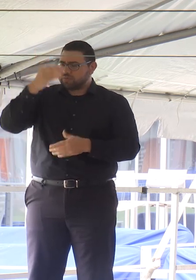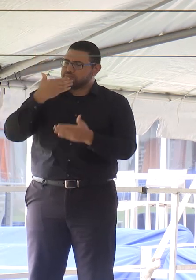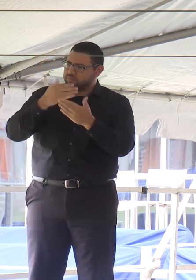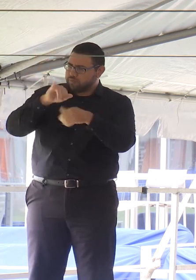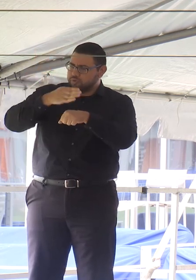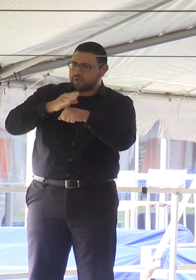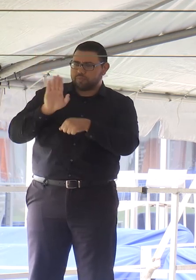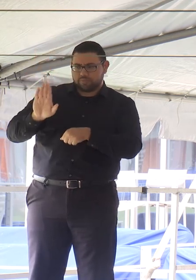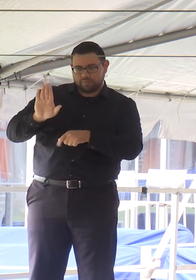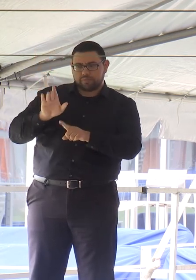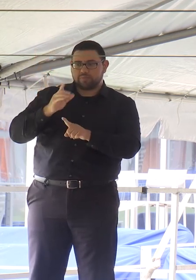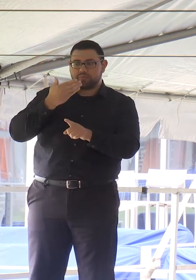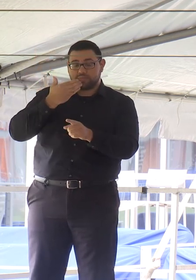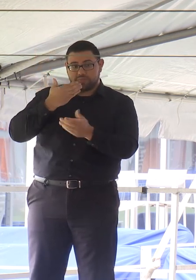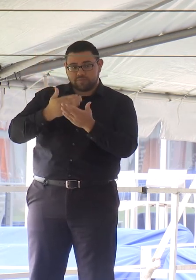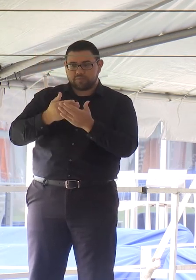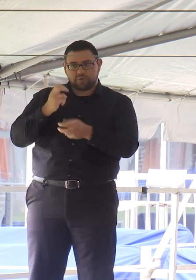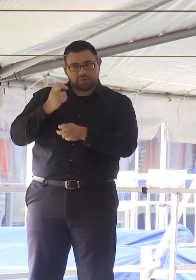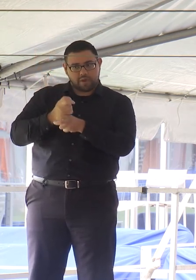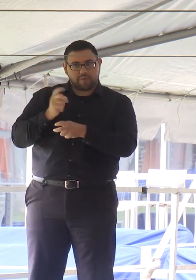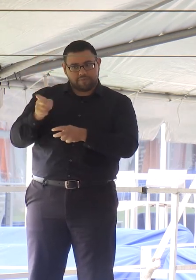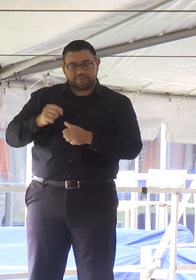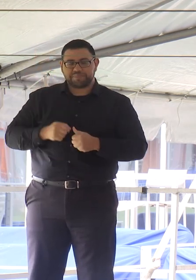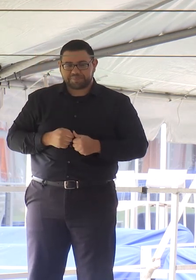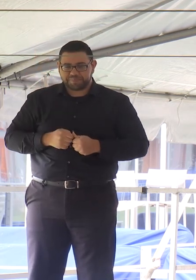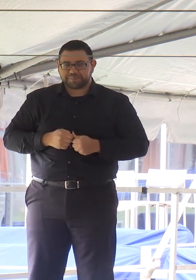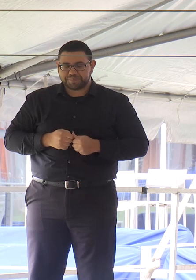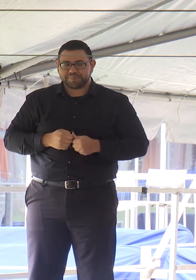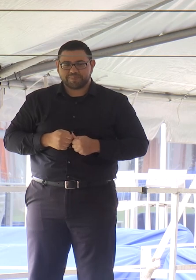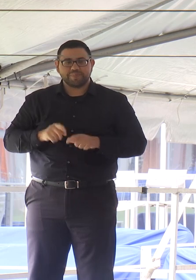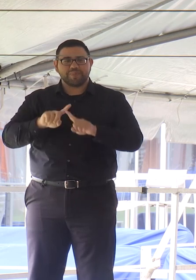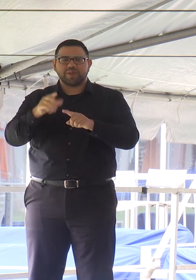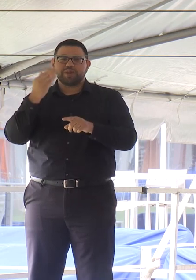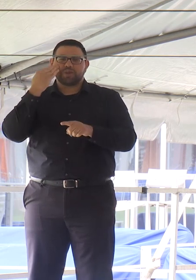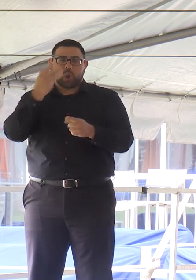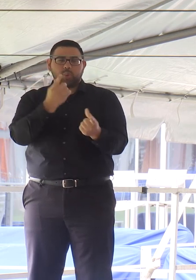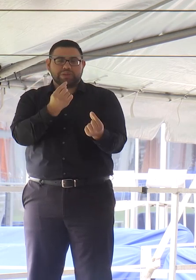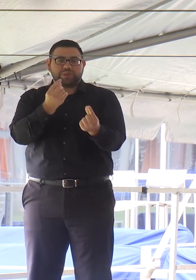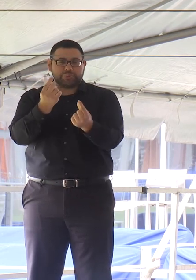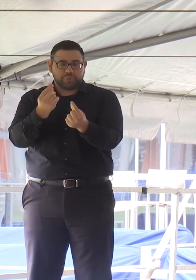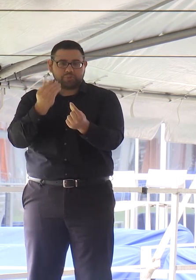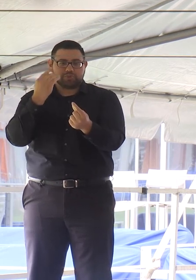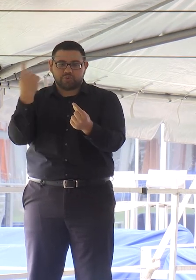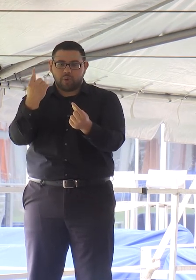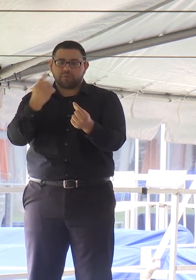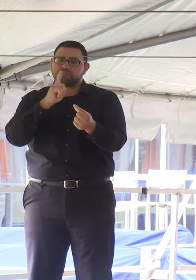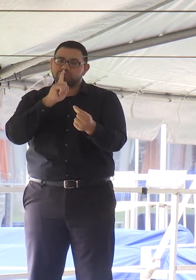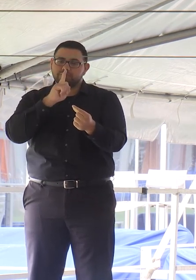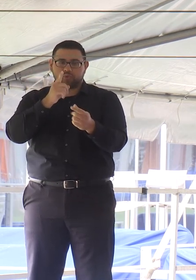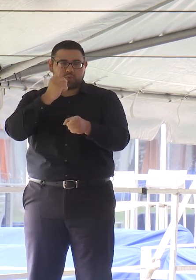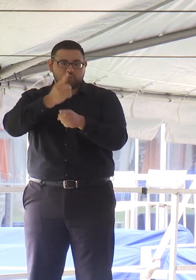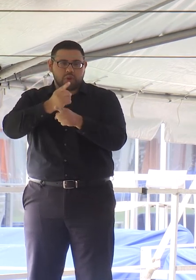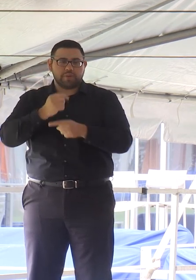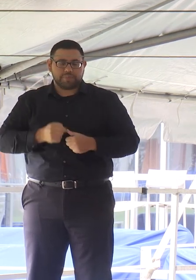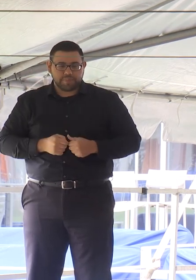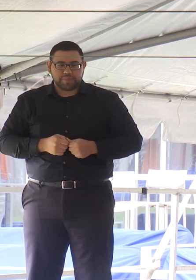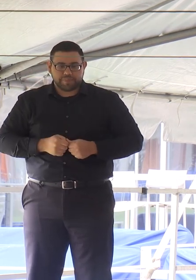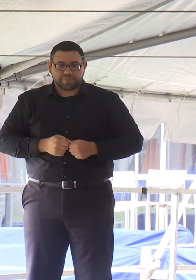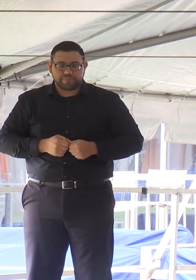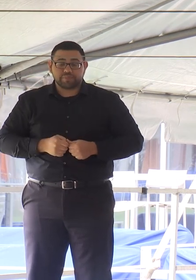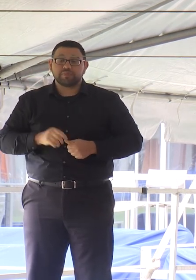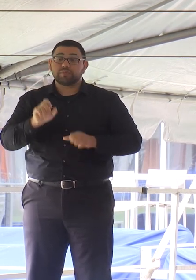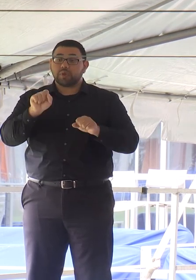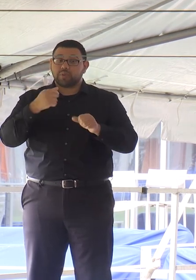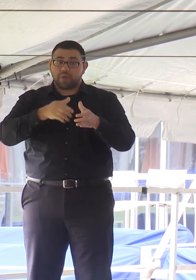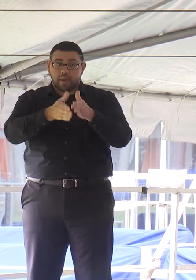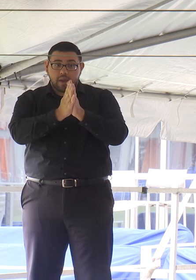good job on you, because he's very tough. But he knows what he's doing, and he's always pretty much right. Could